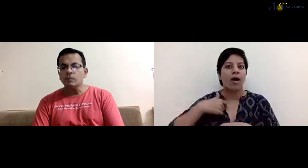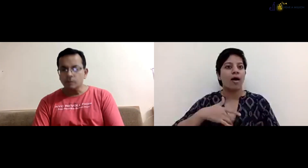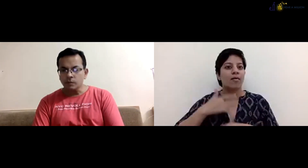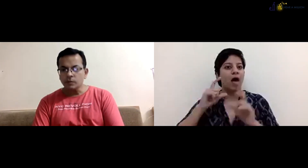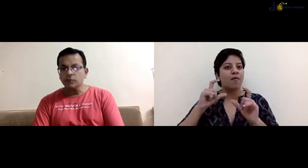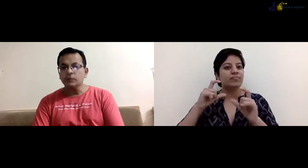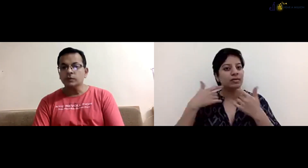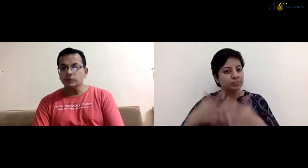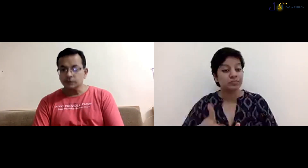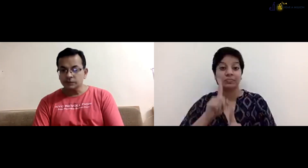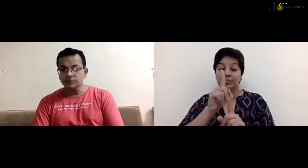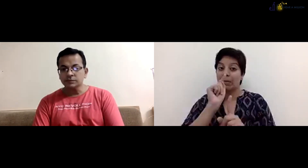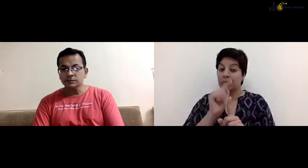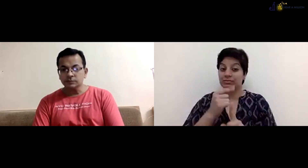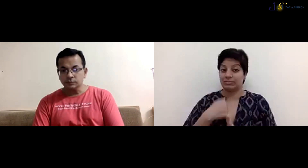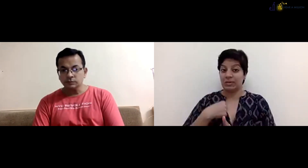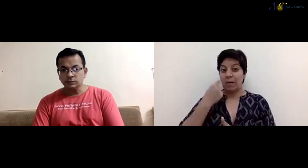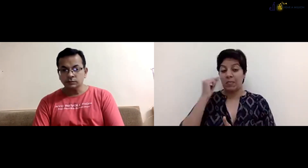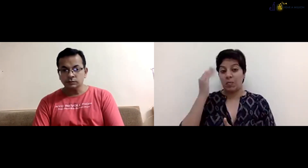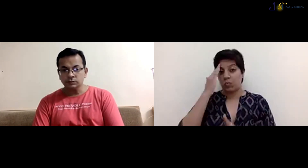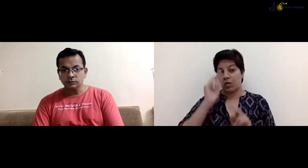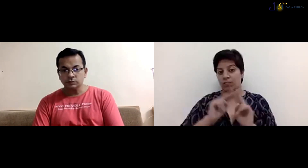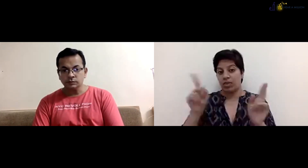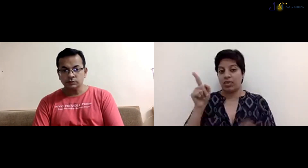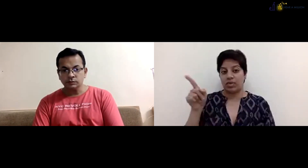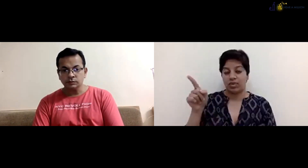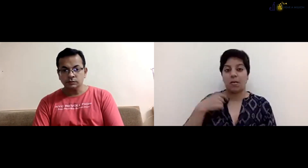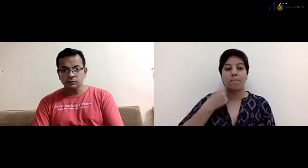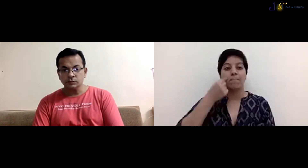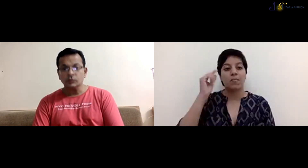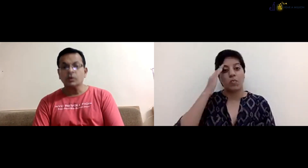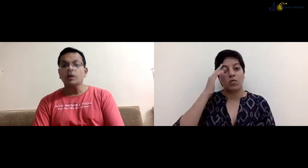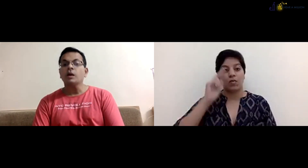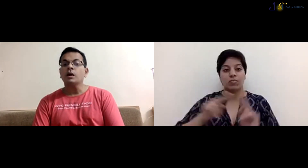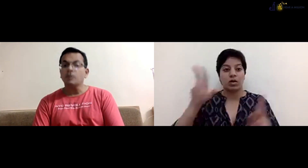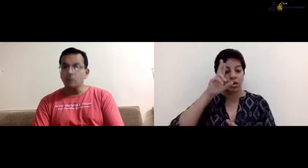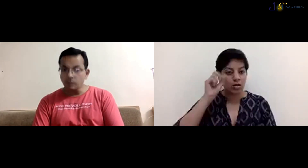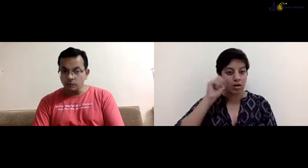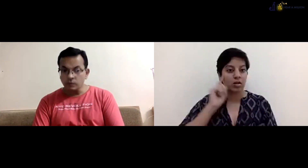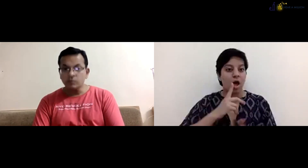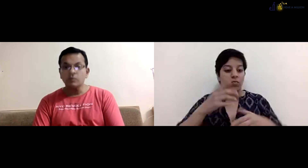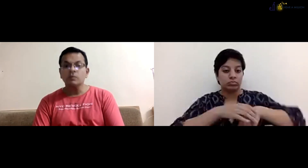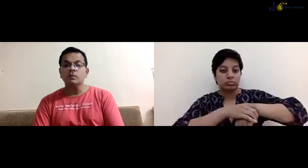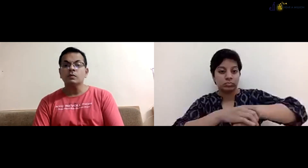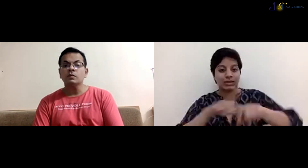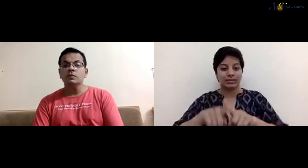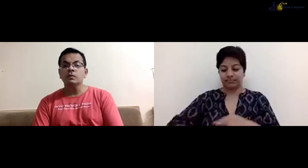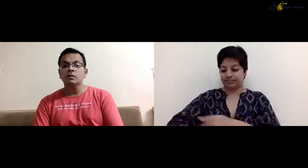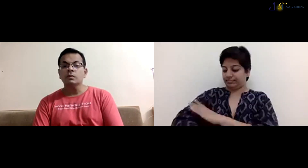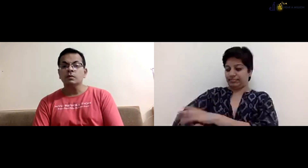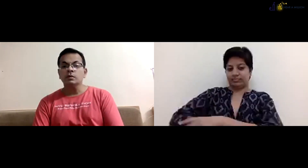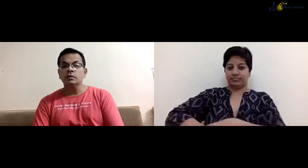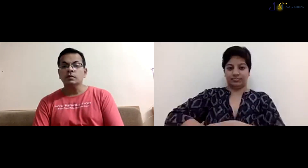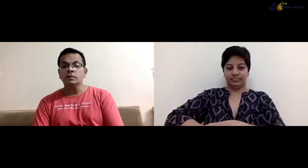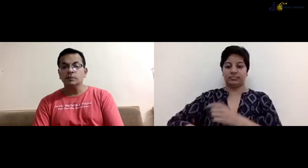aware about the term and conditions, but after that, once I was communicating with them, I feel comfort. I was understanding and I